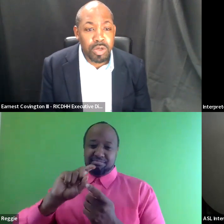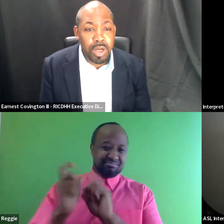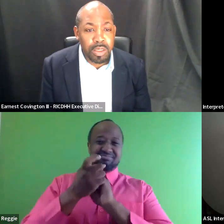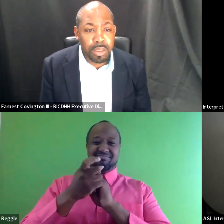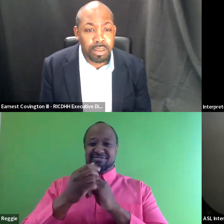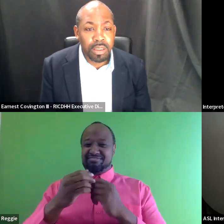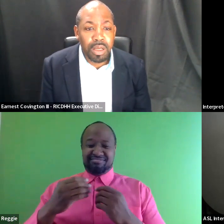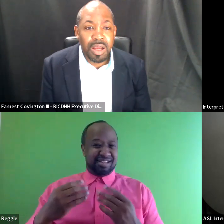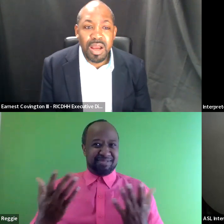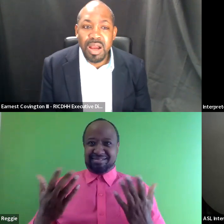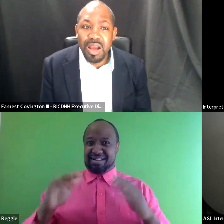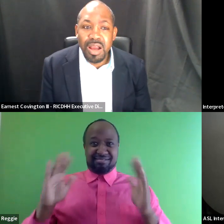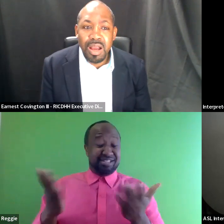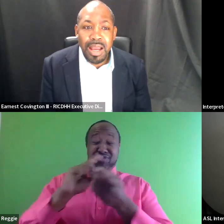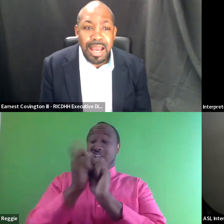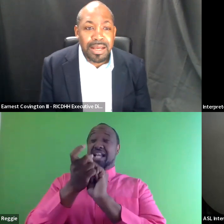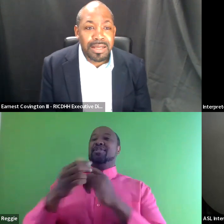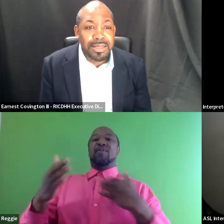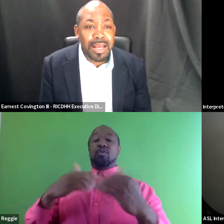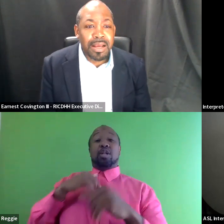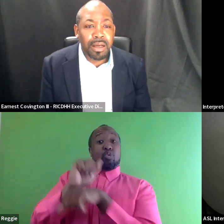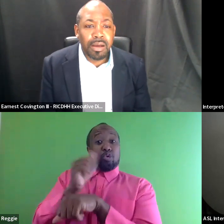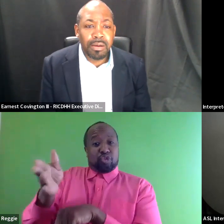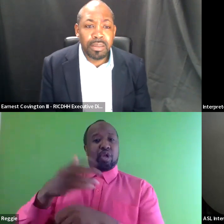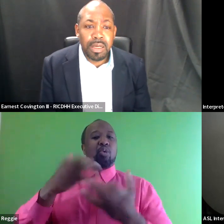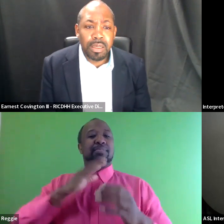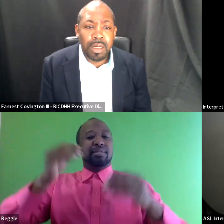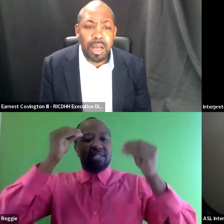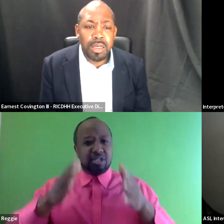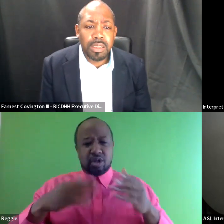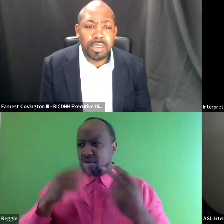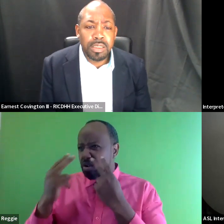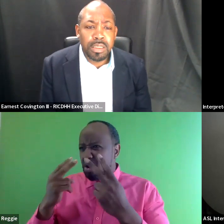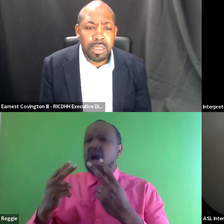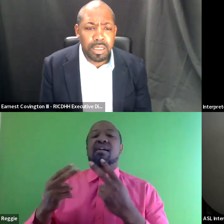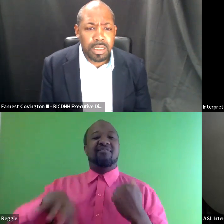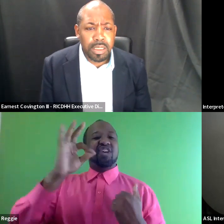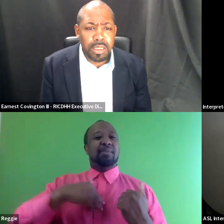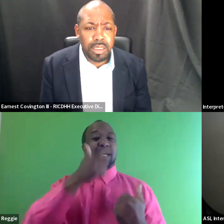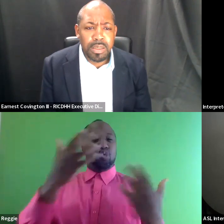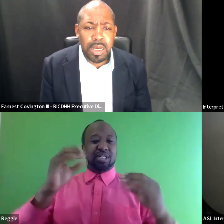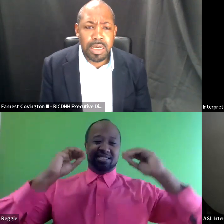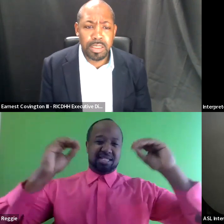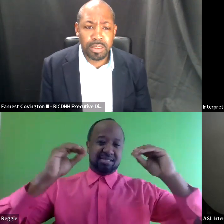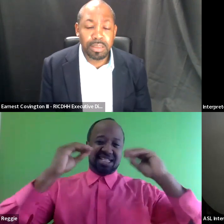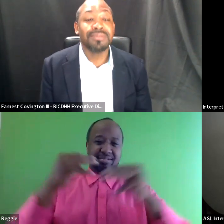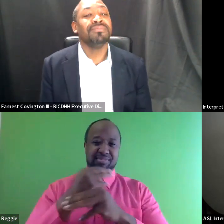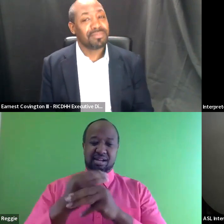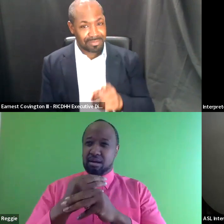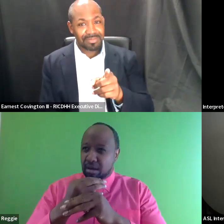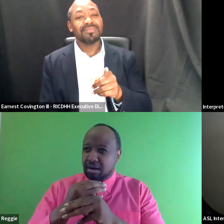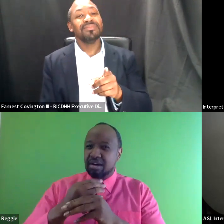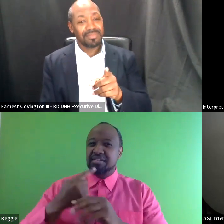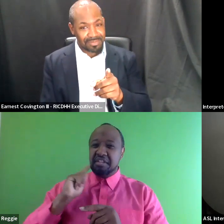while. And then finally things changed. And I decided I wanted